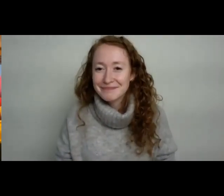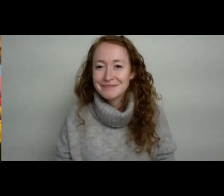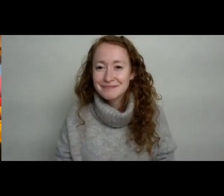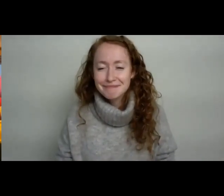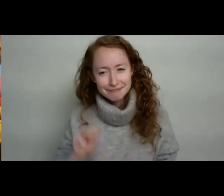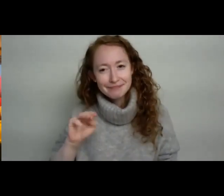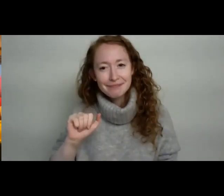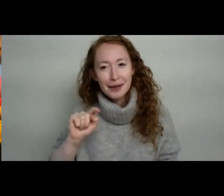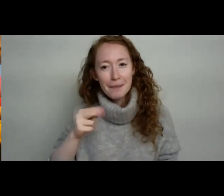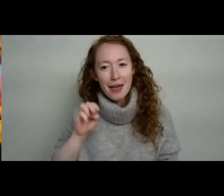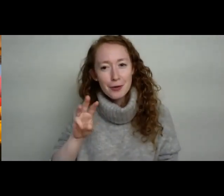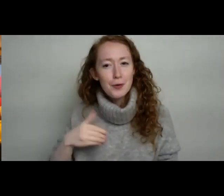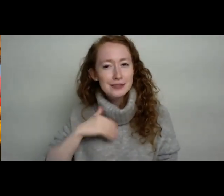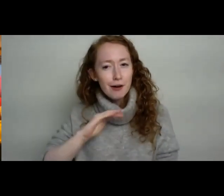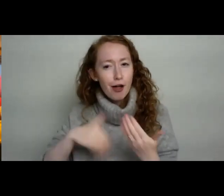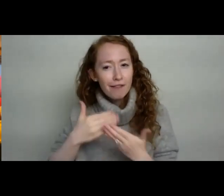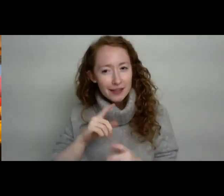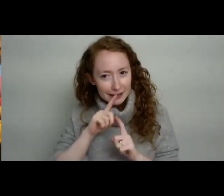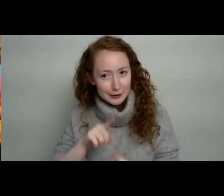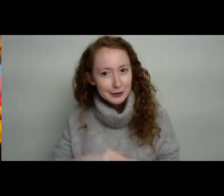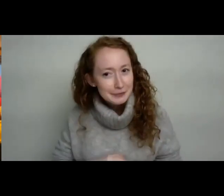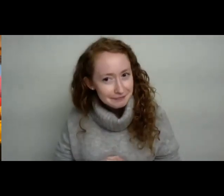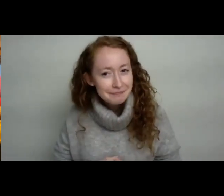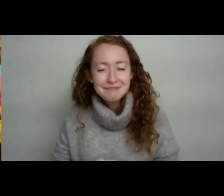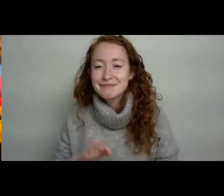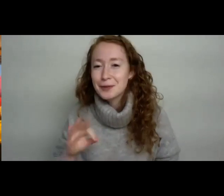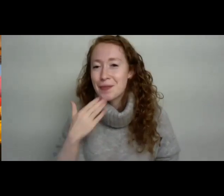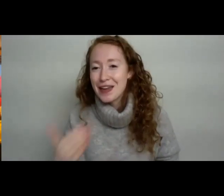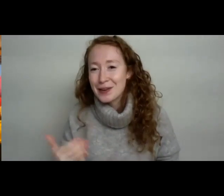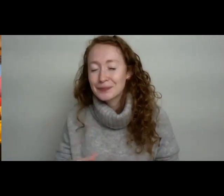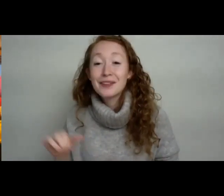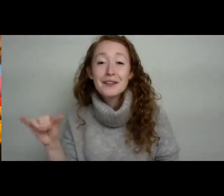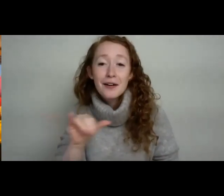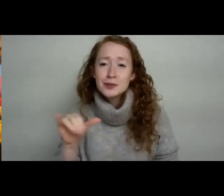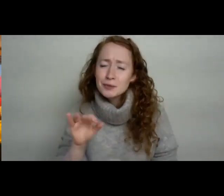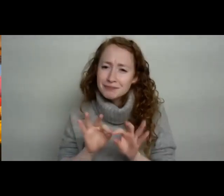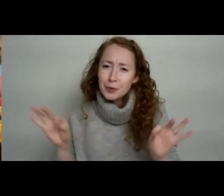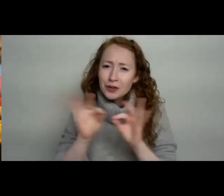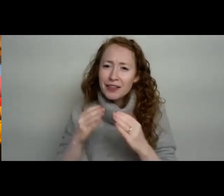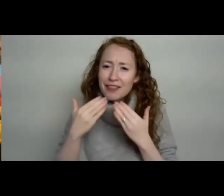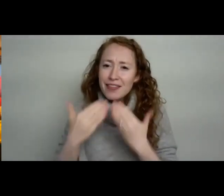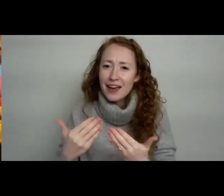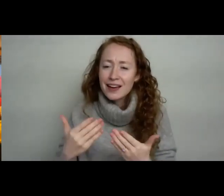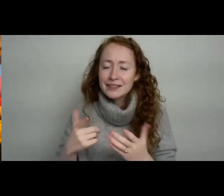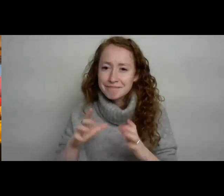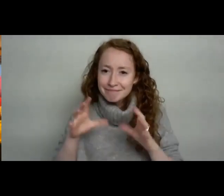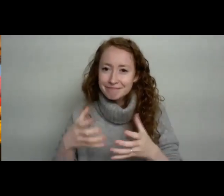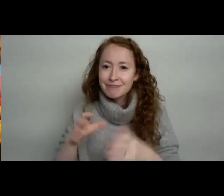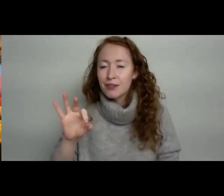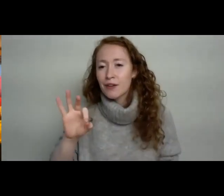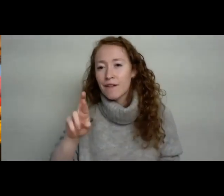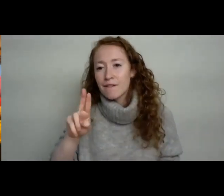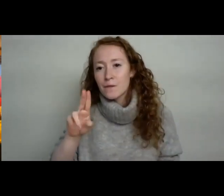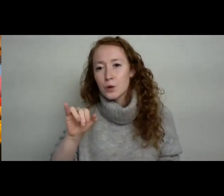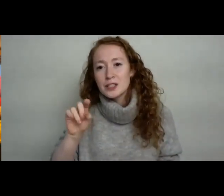Thank you, Matthew. I'd also love to thank our Fruition crew. There are 10 of us full time at